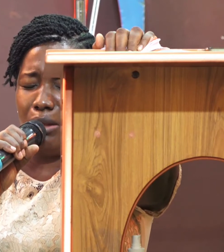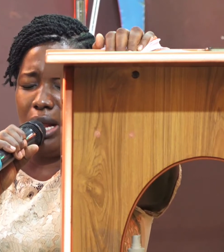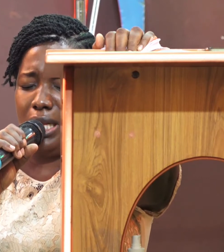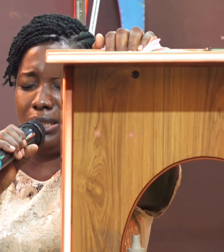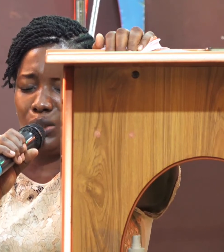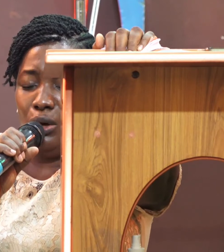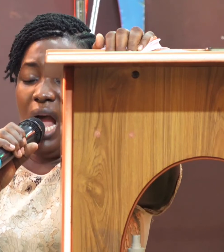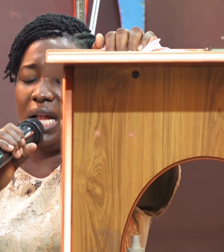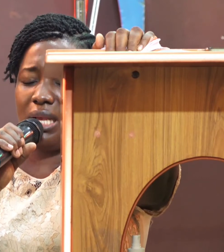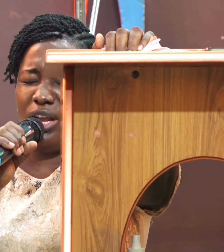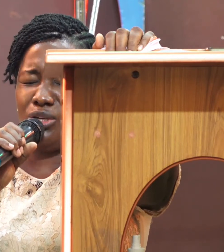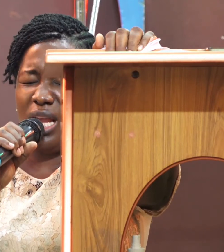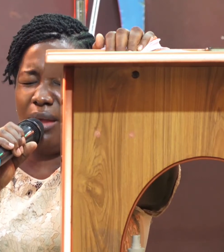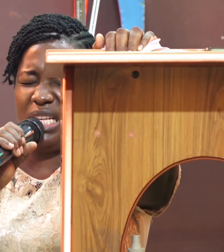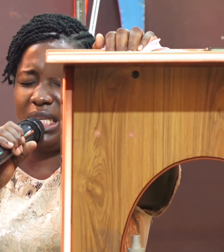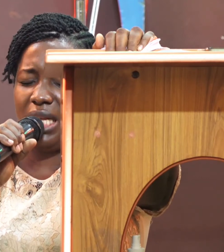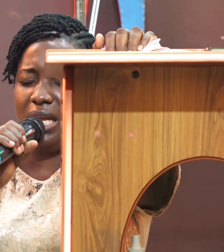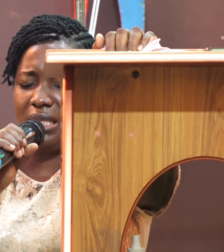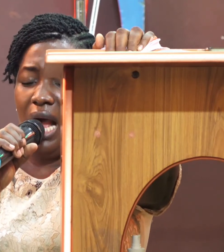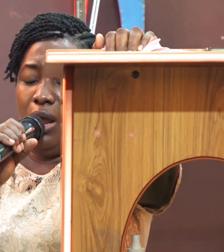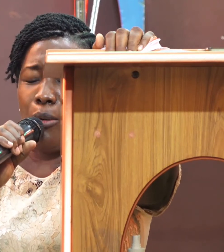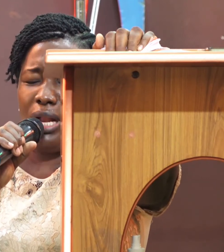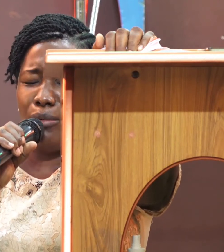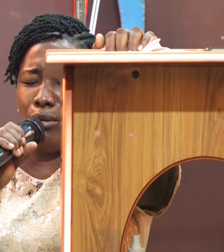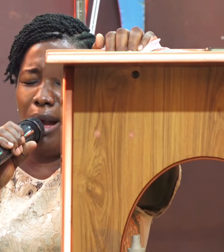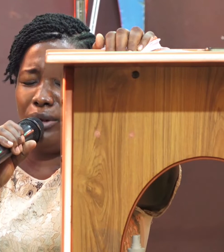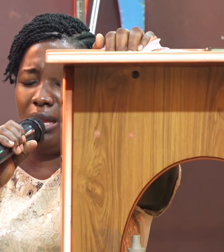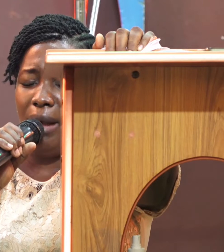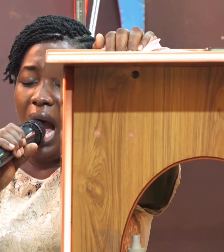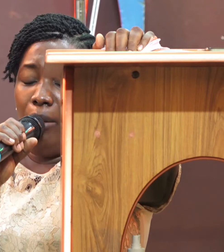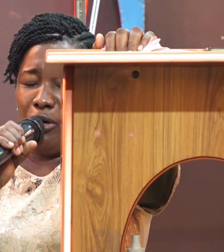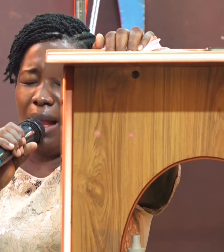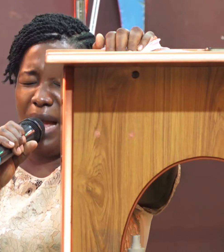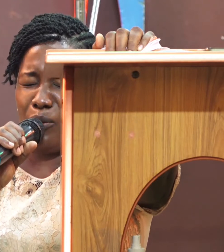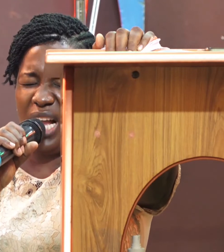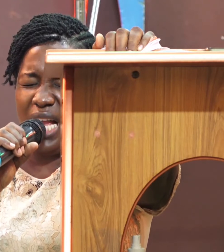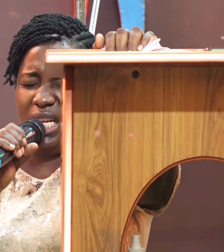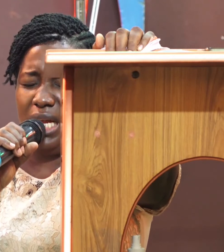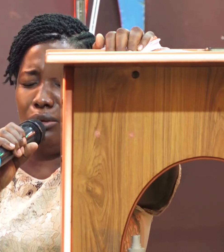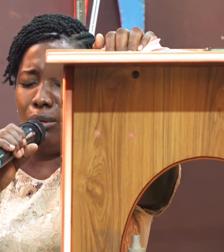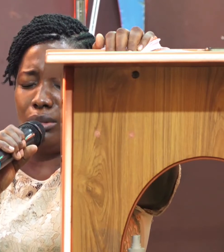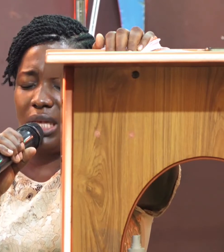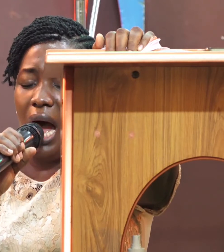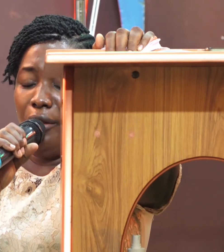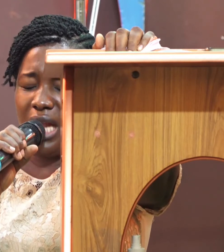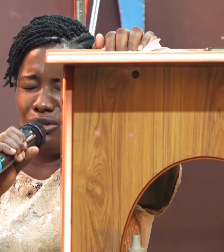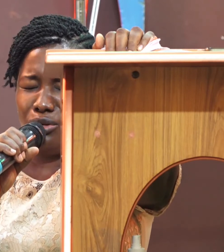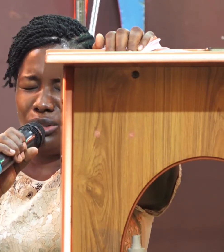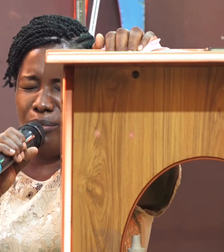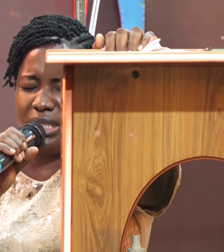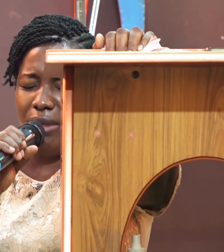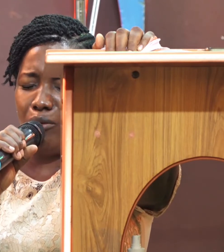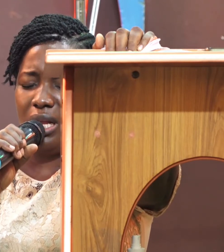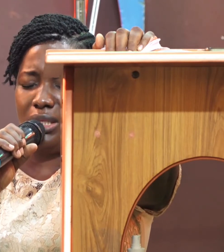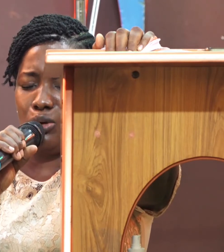mu mutima gwange yesu ate bwe njogera bye sitegeeza obwo nabwo buba bulimba mukama nkwegayiridde nongosa